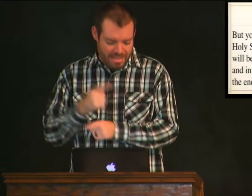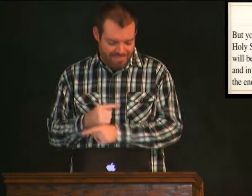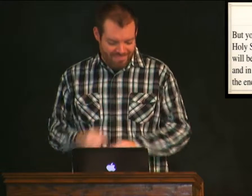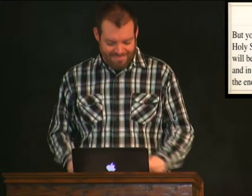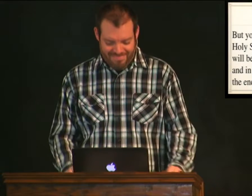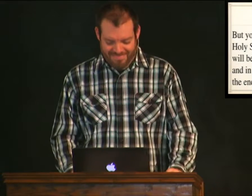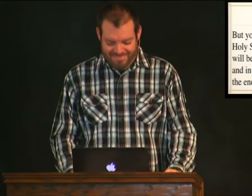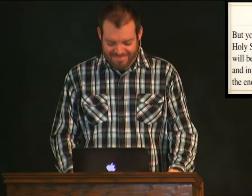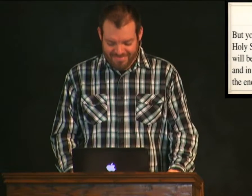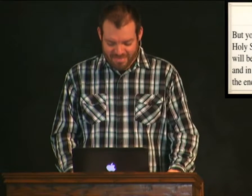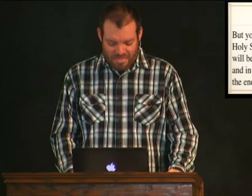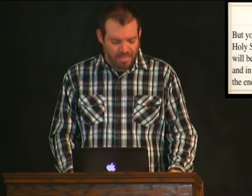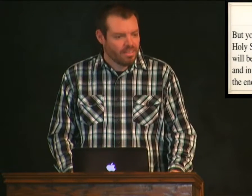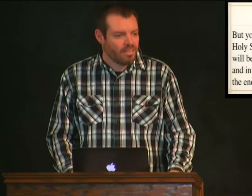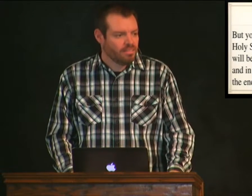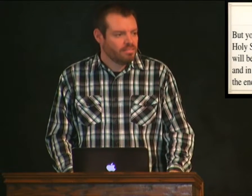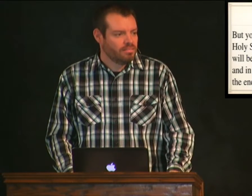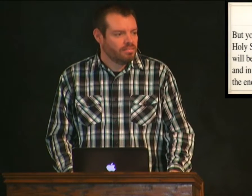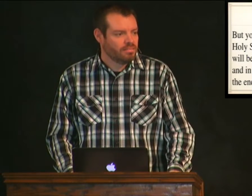Studying.